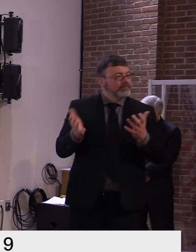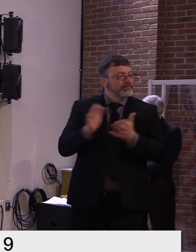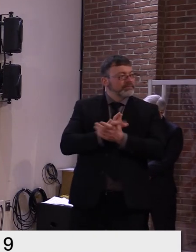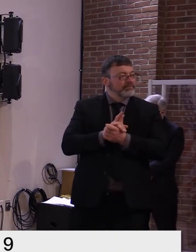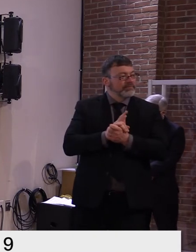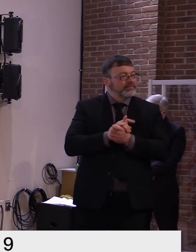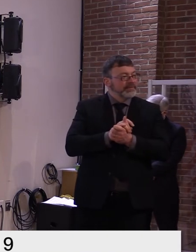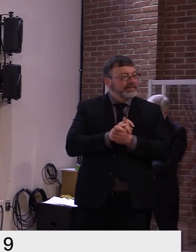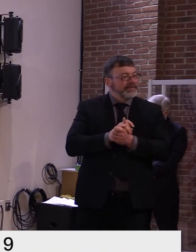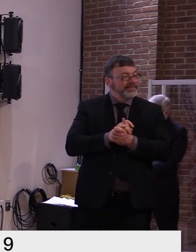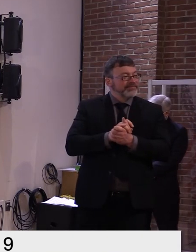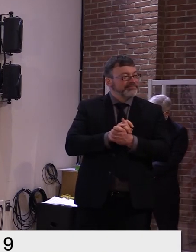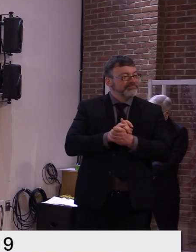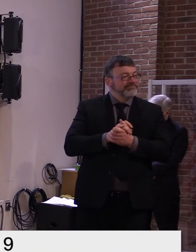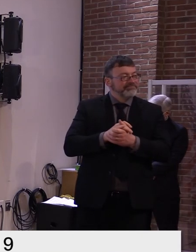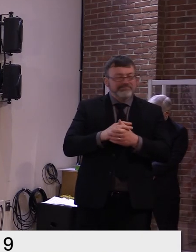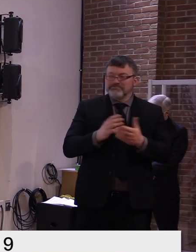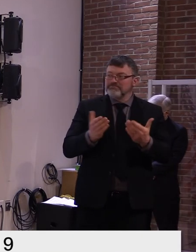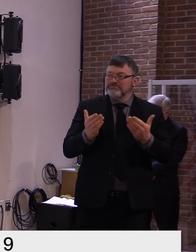Great, thanks, Rebecca.